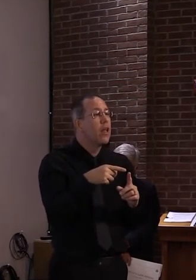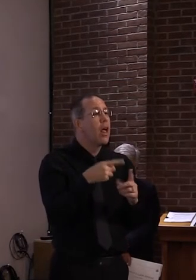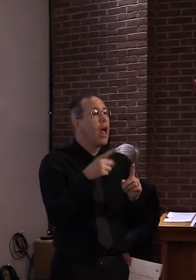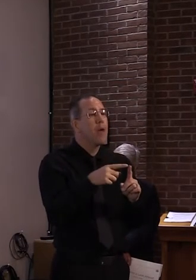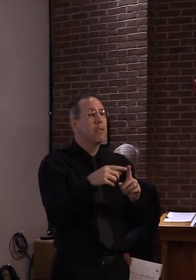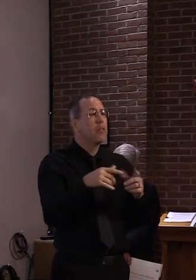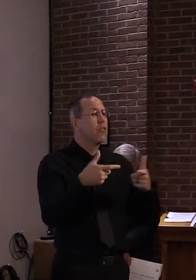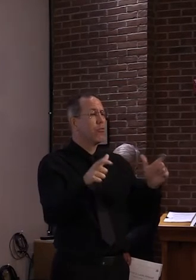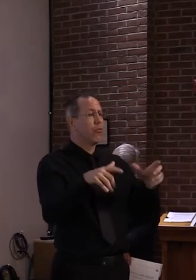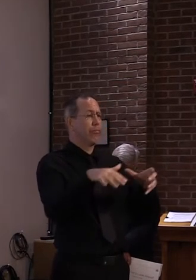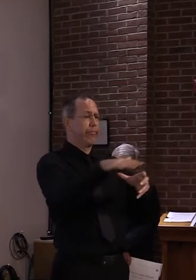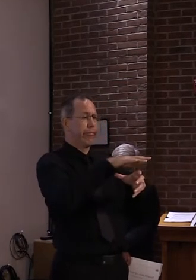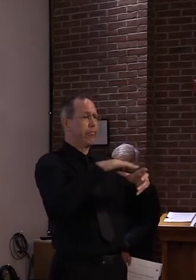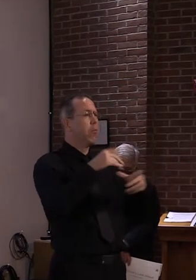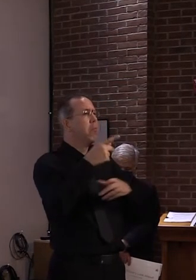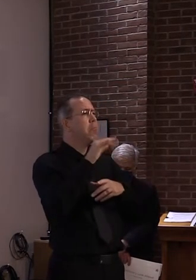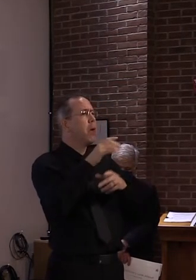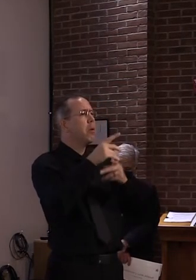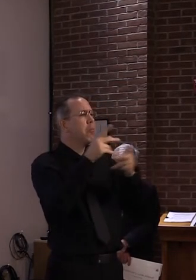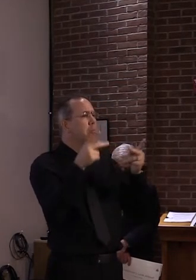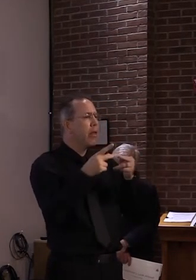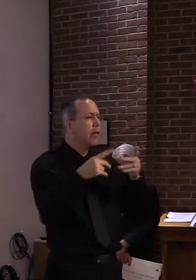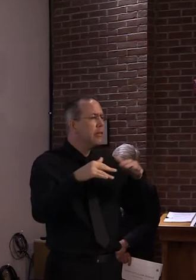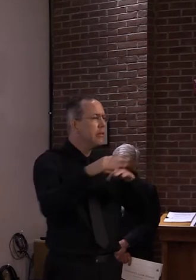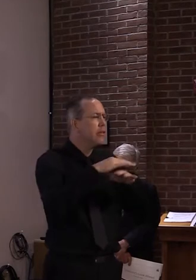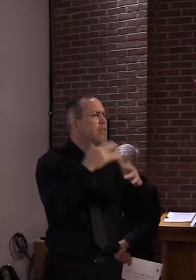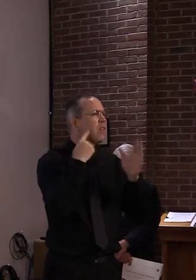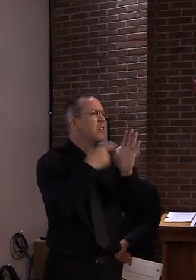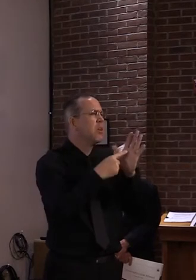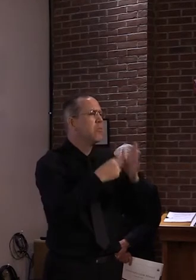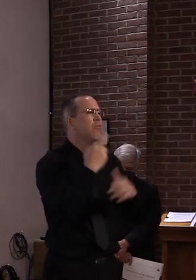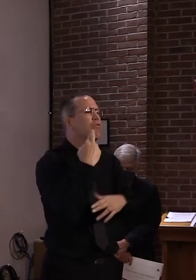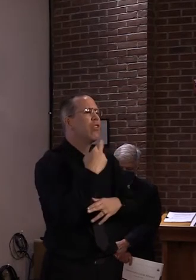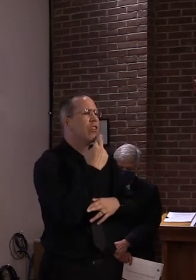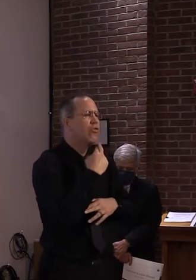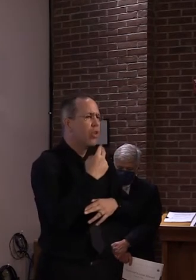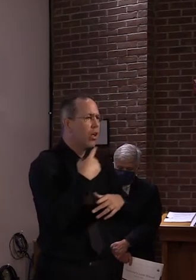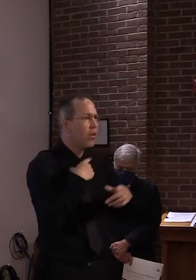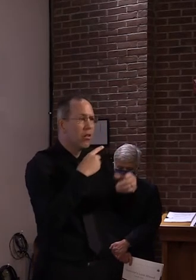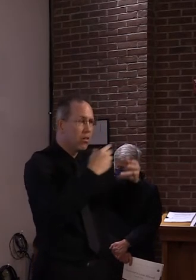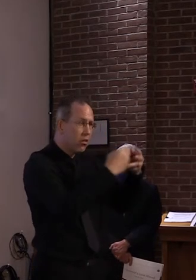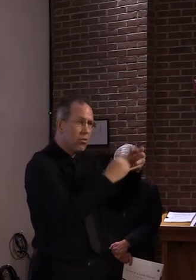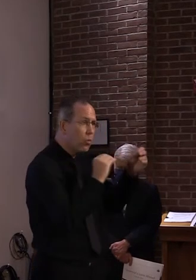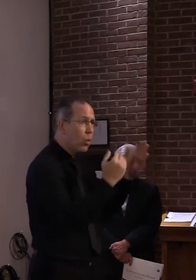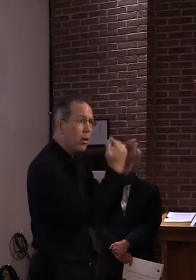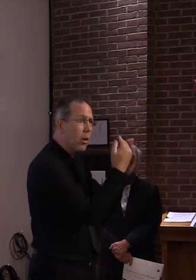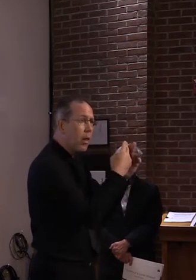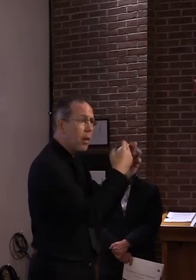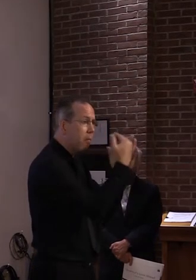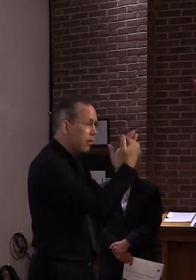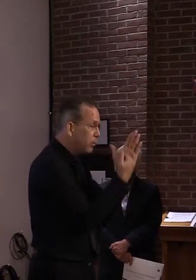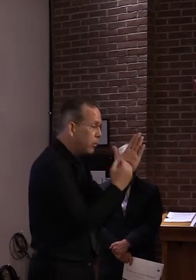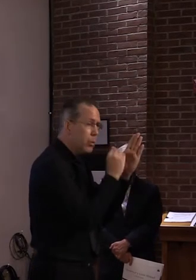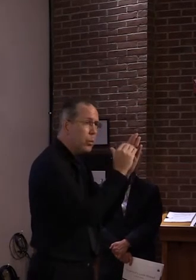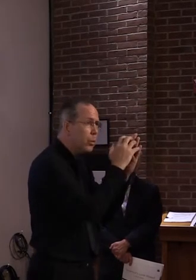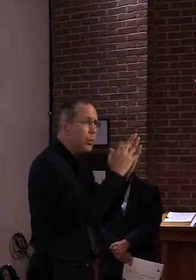and cannot otherwise be found, the health department would make a public announcement.